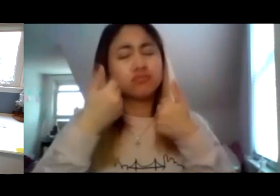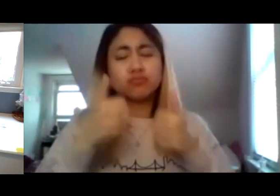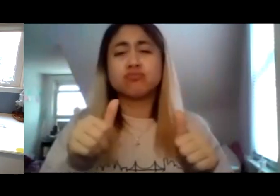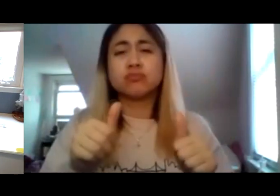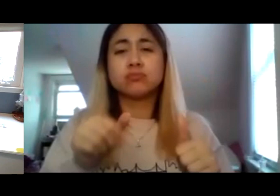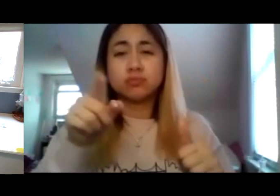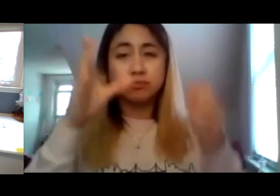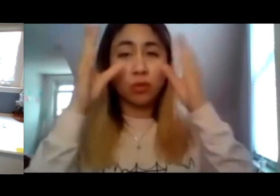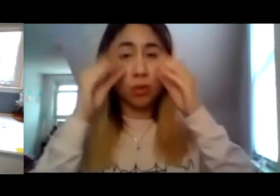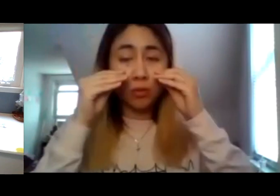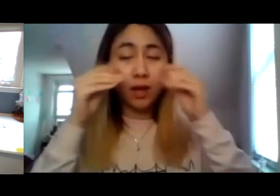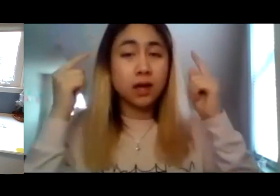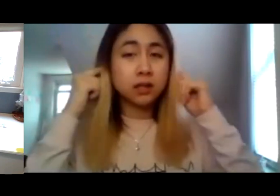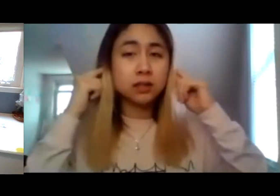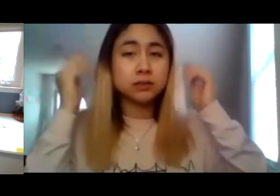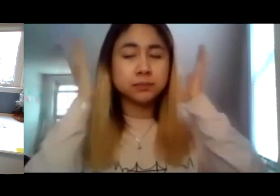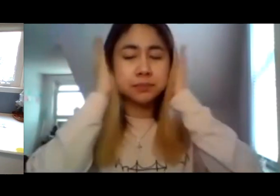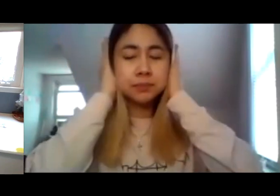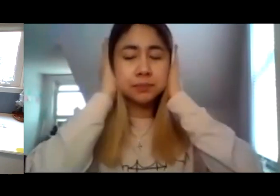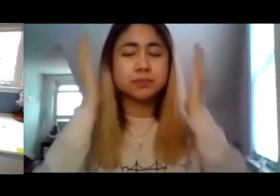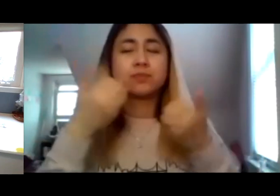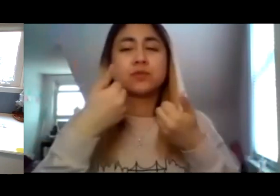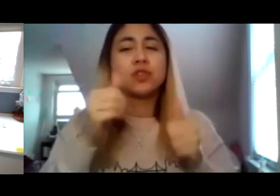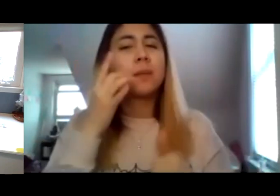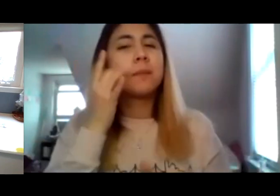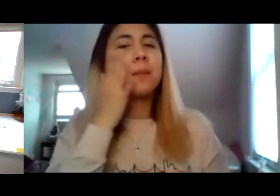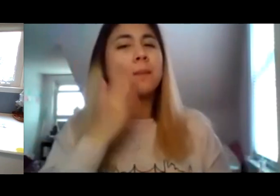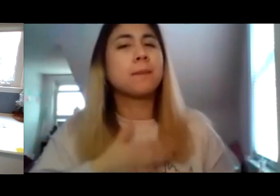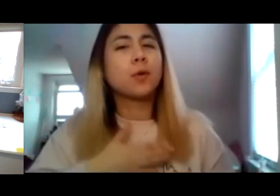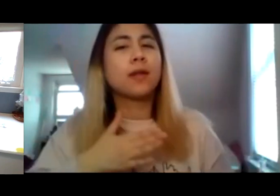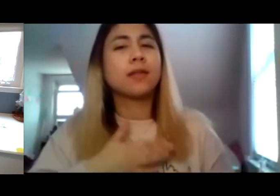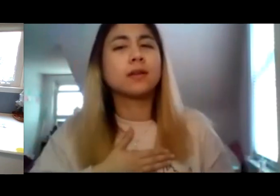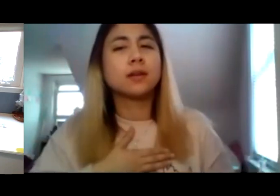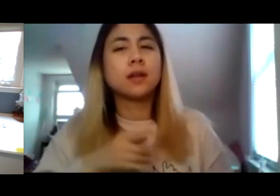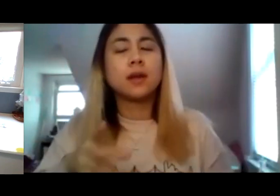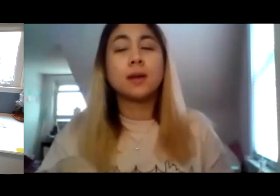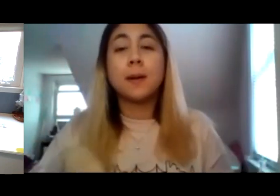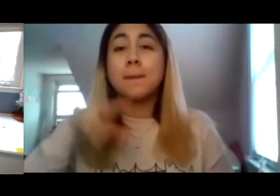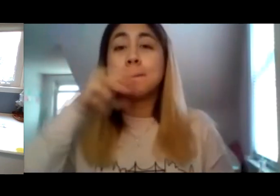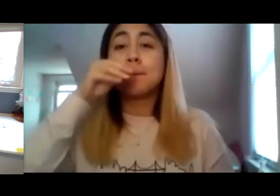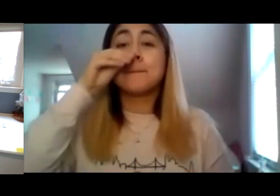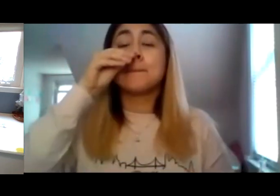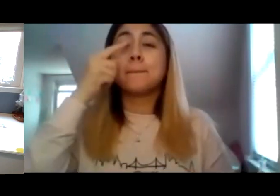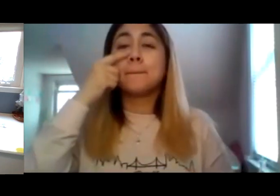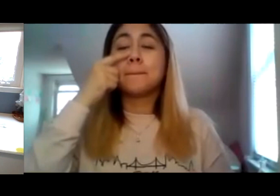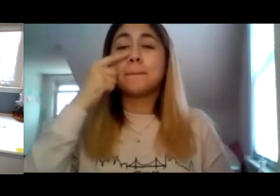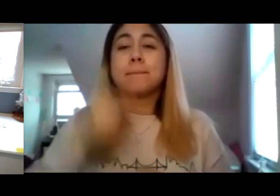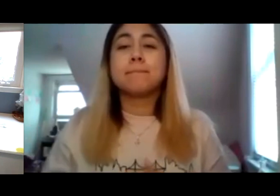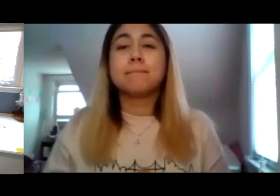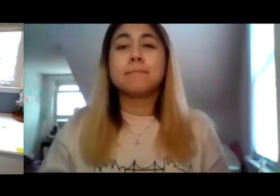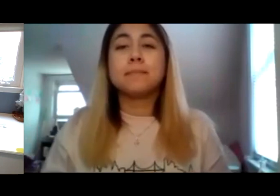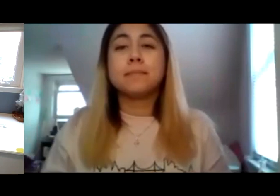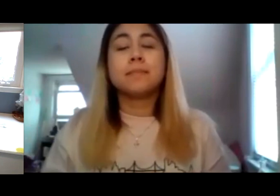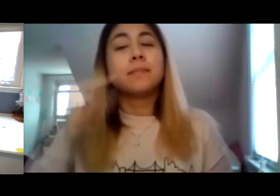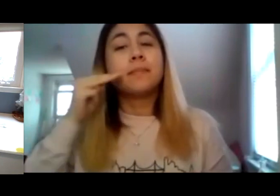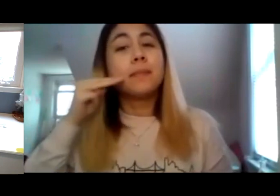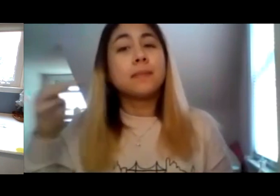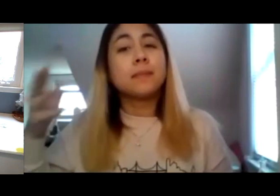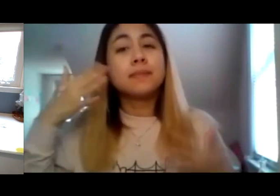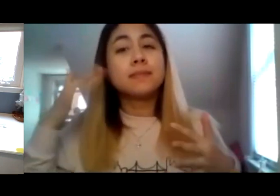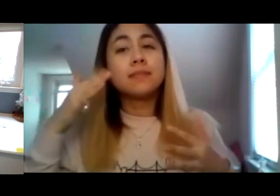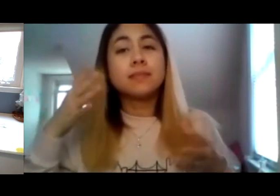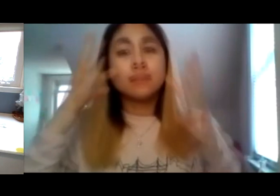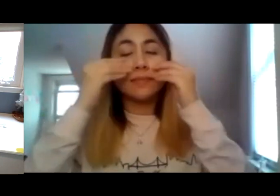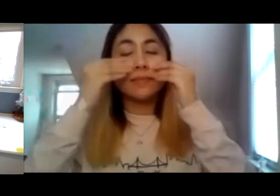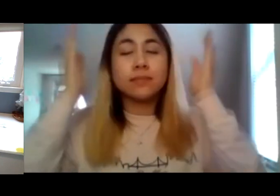eyes, close our ears. Let's try our bumblebee breath. So we breathe in, and we make that humming sound, close our eyes